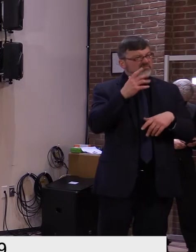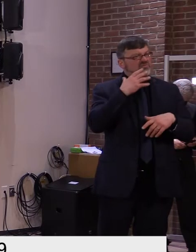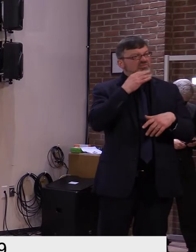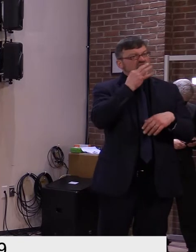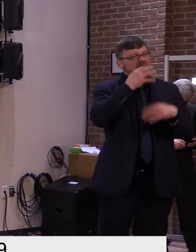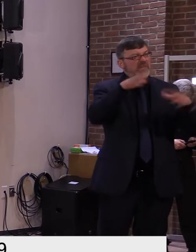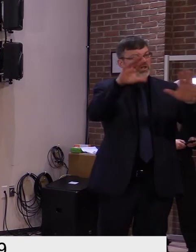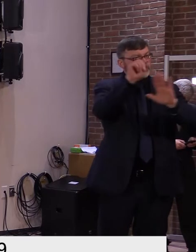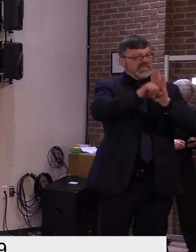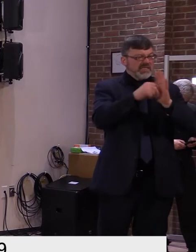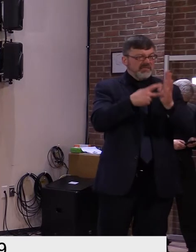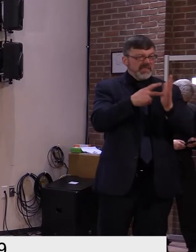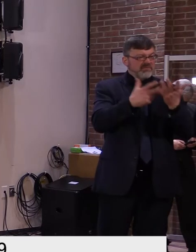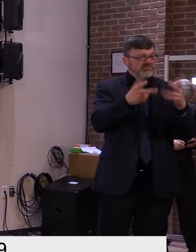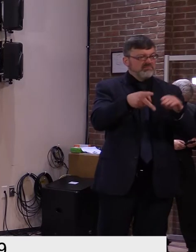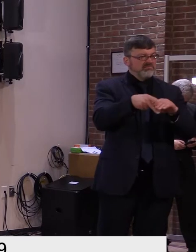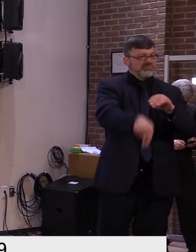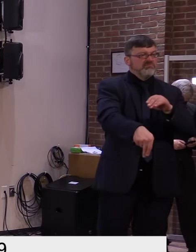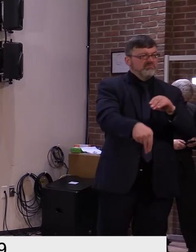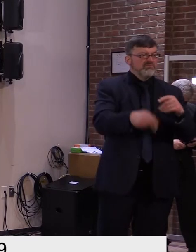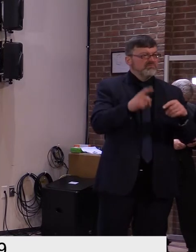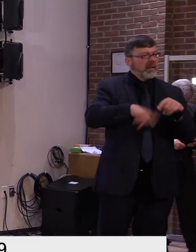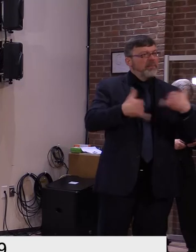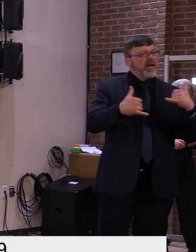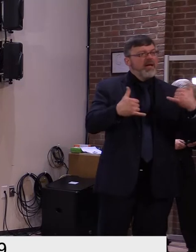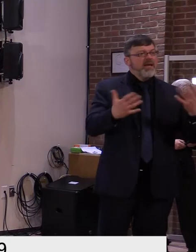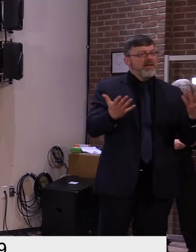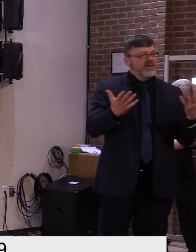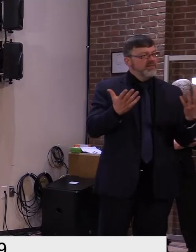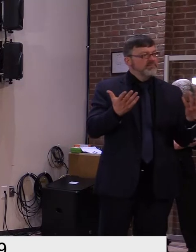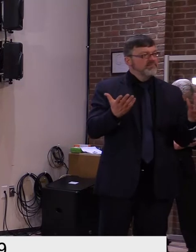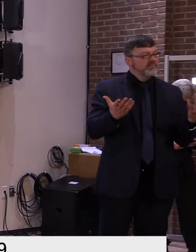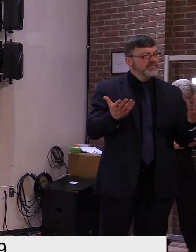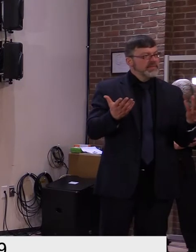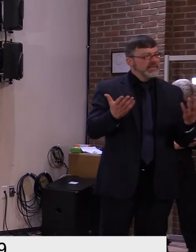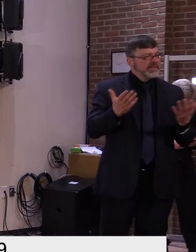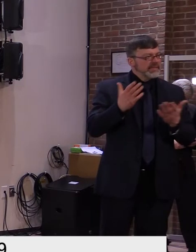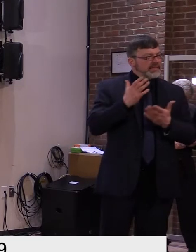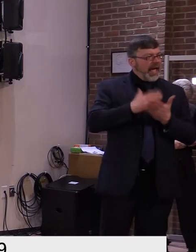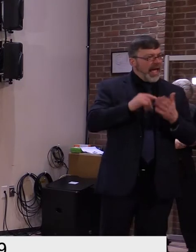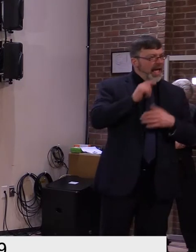are in limbo, I guess, so to speak?